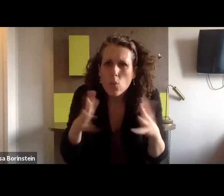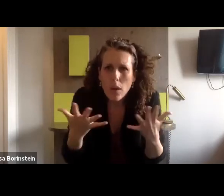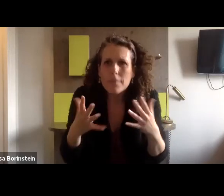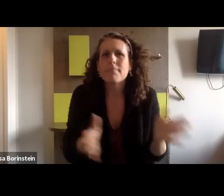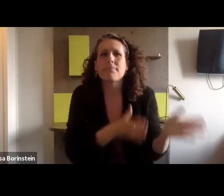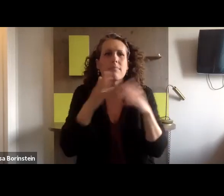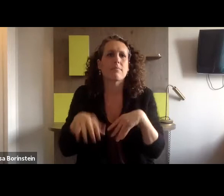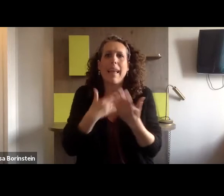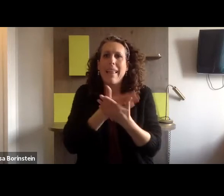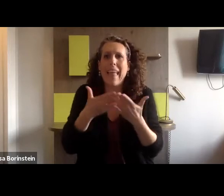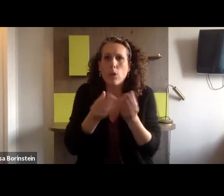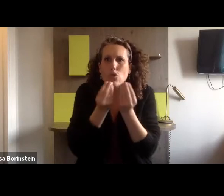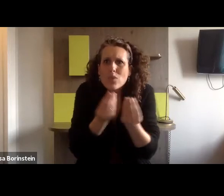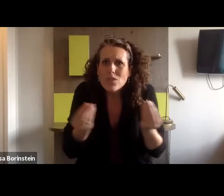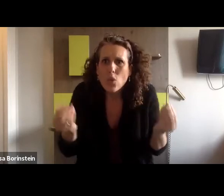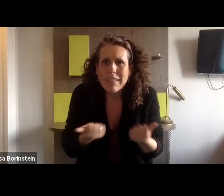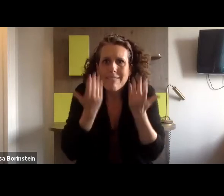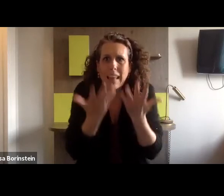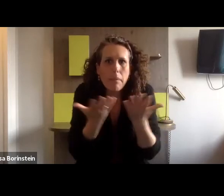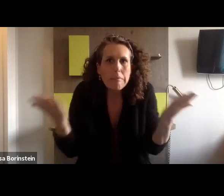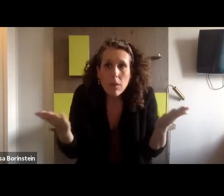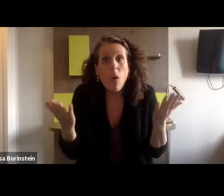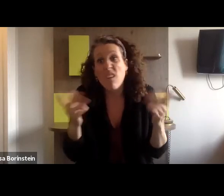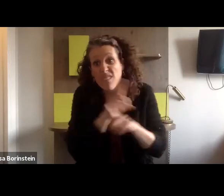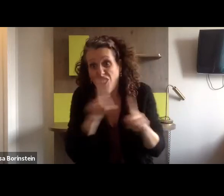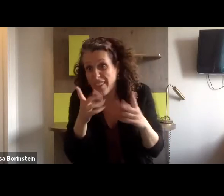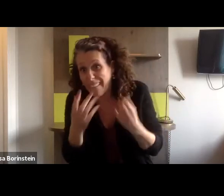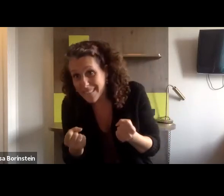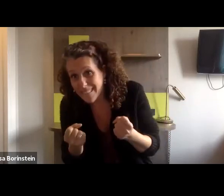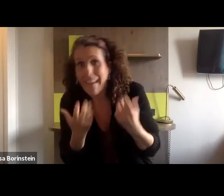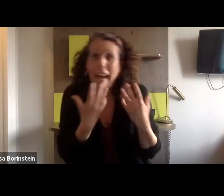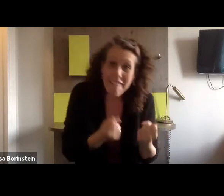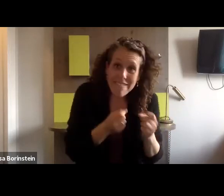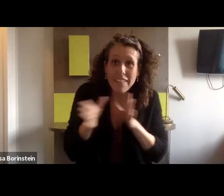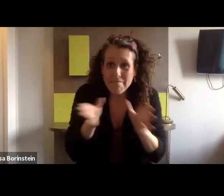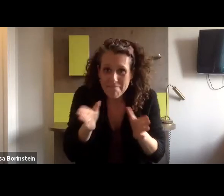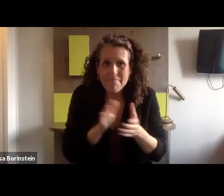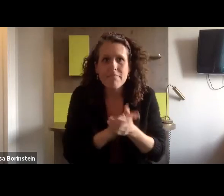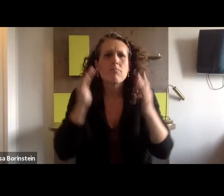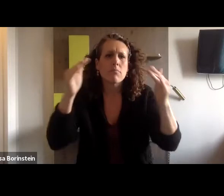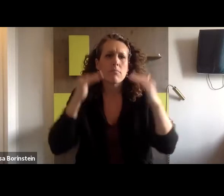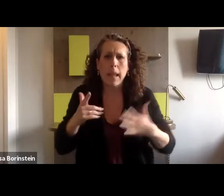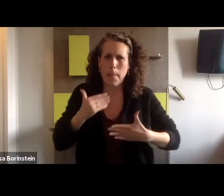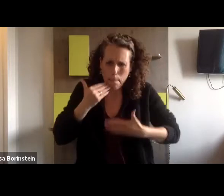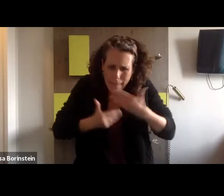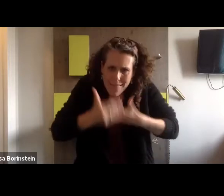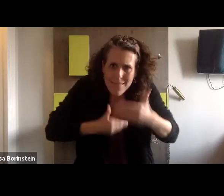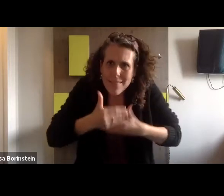language resources that are available or not available, about methodological issues